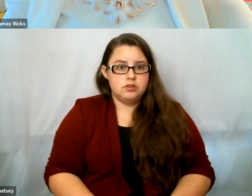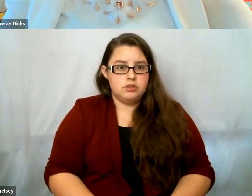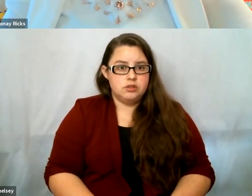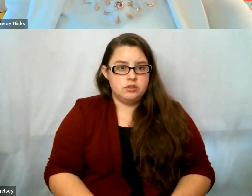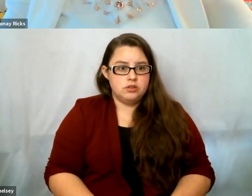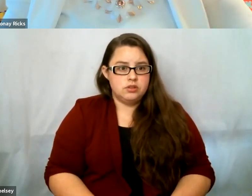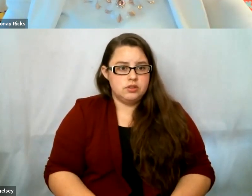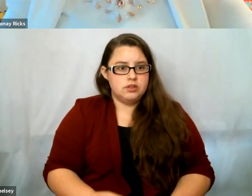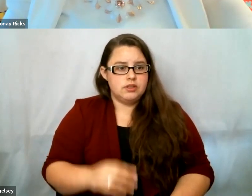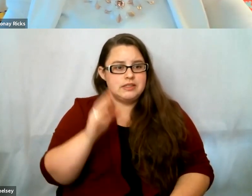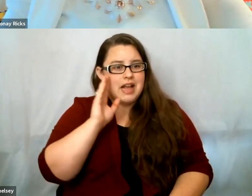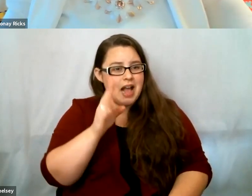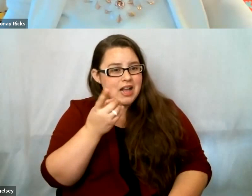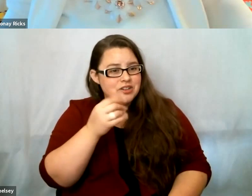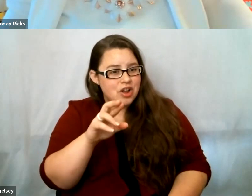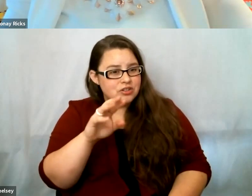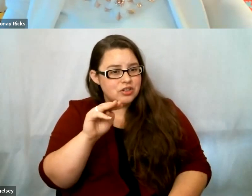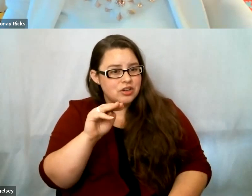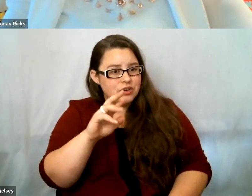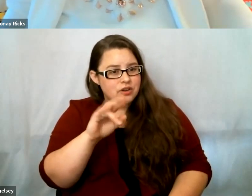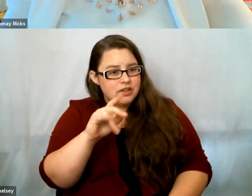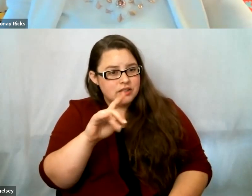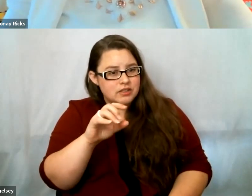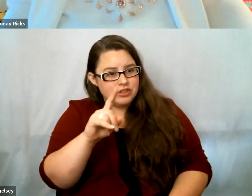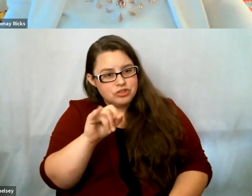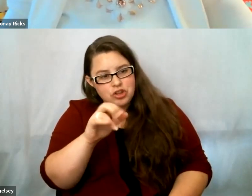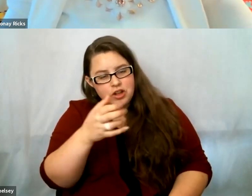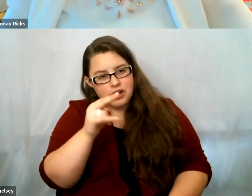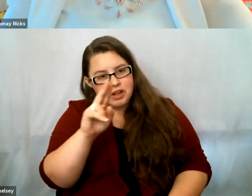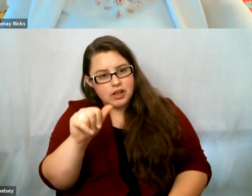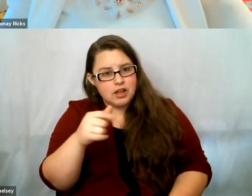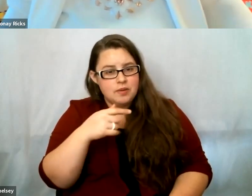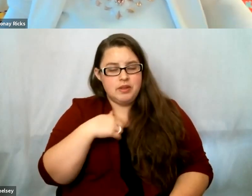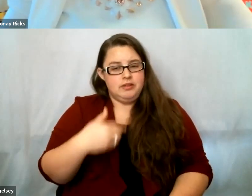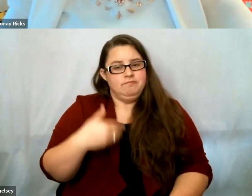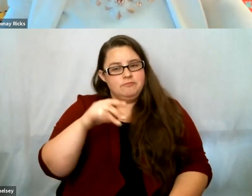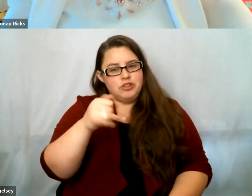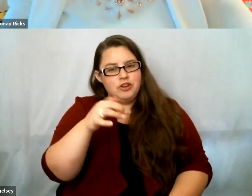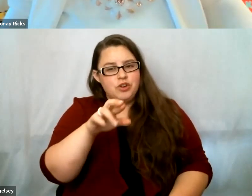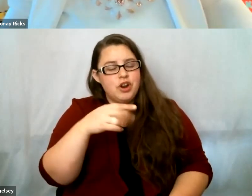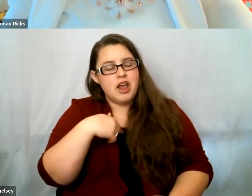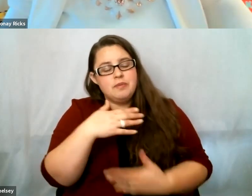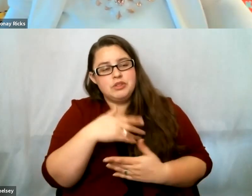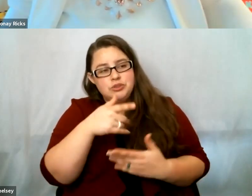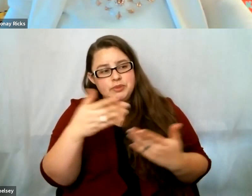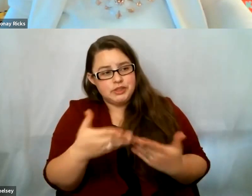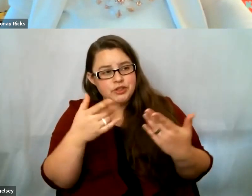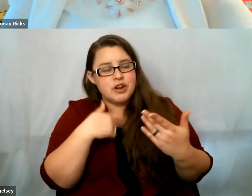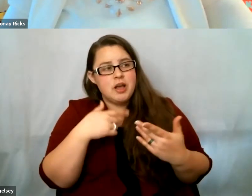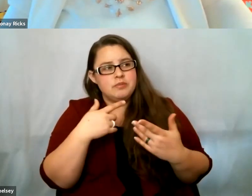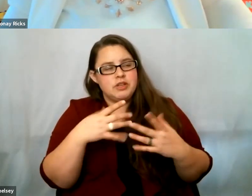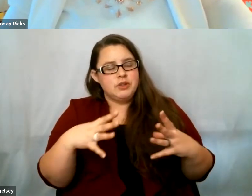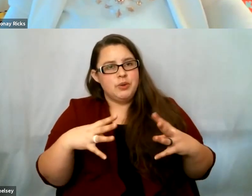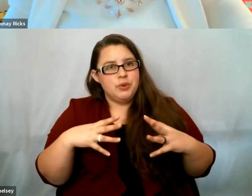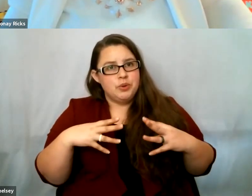Hi, Dr. Deshunna. This is I'm Jennifer, and I appreciate you being here. And I'm just soaking all this up from you